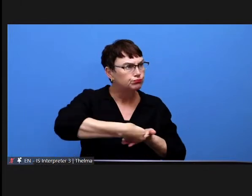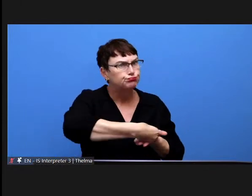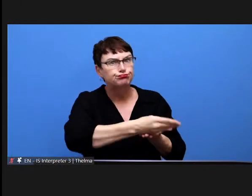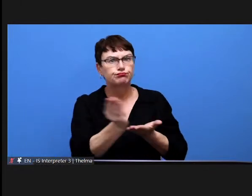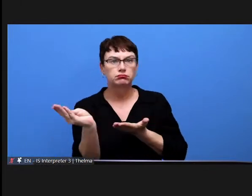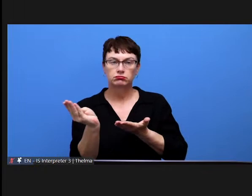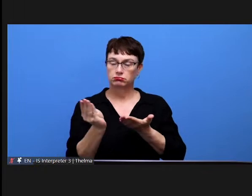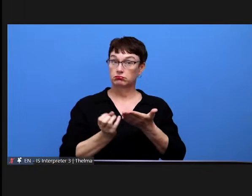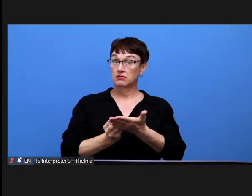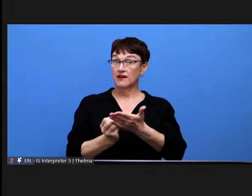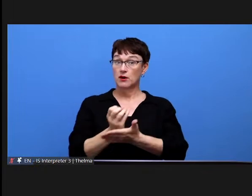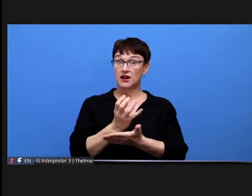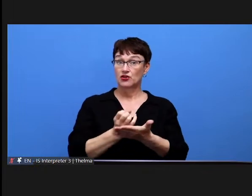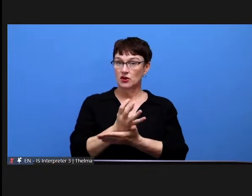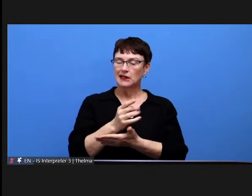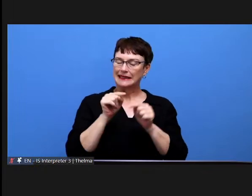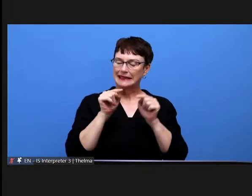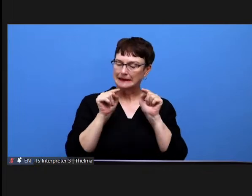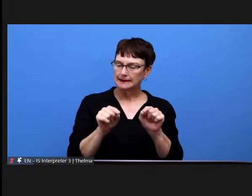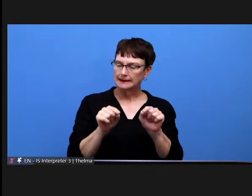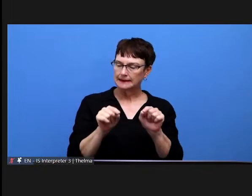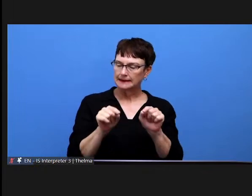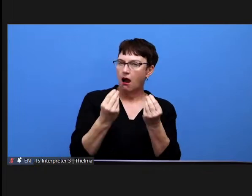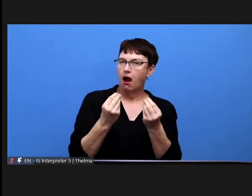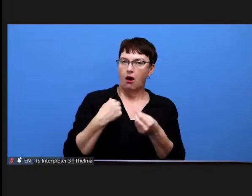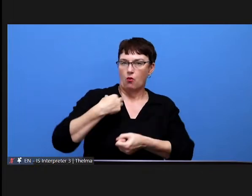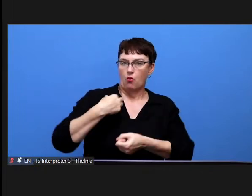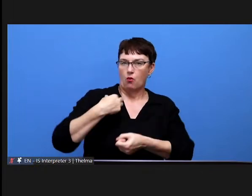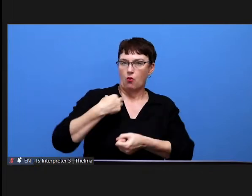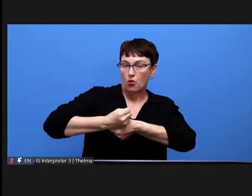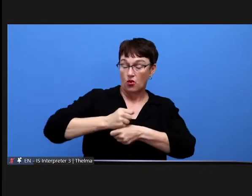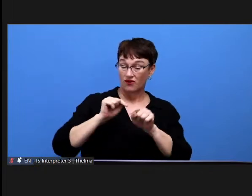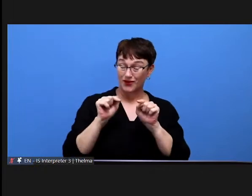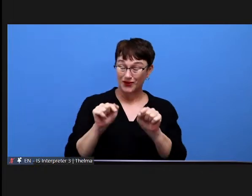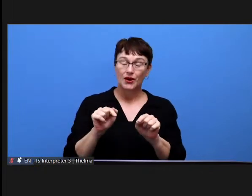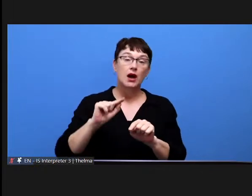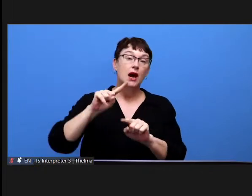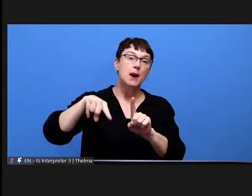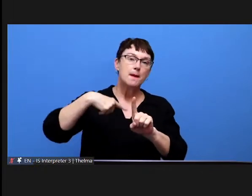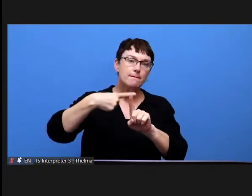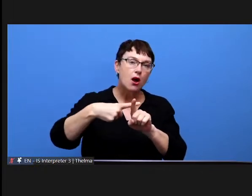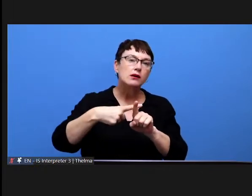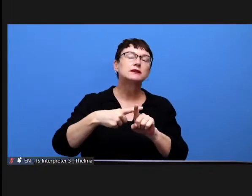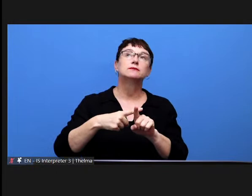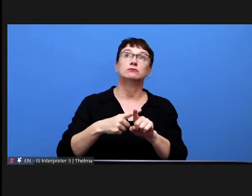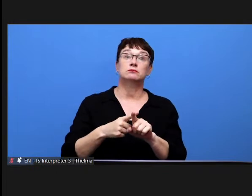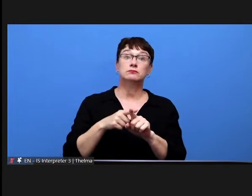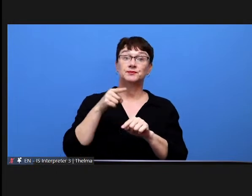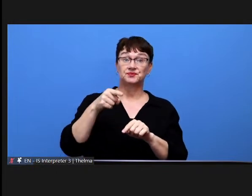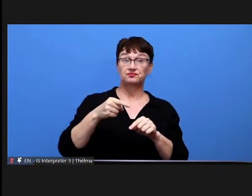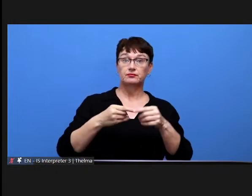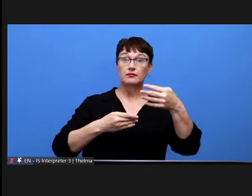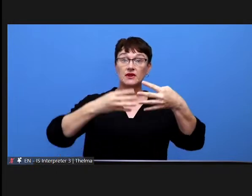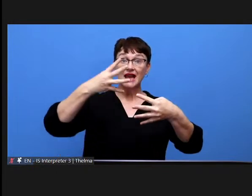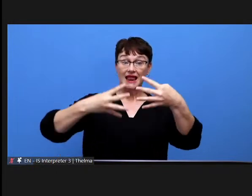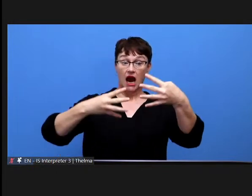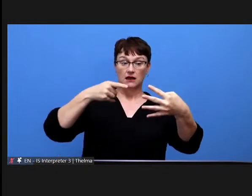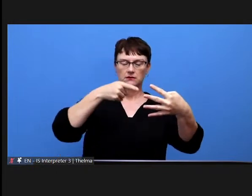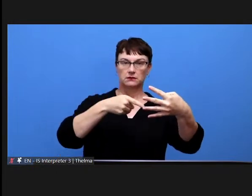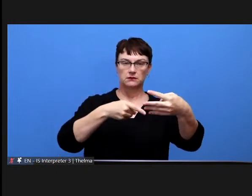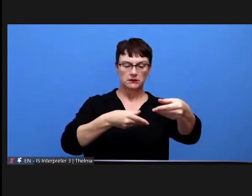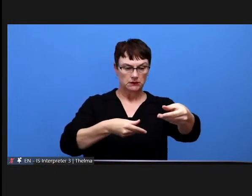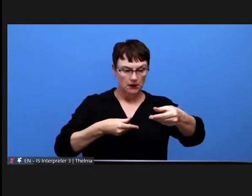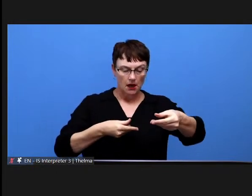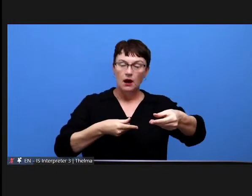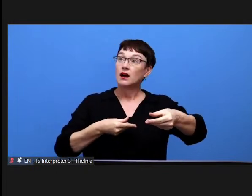information sharing frameworks and collaboration, which helps in planning. But also we are seeing a lot